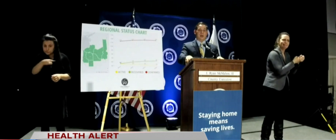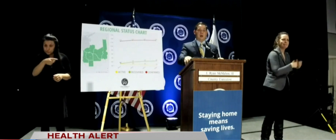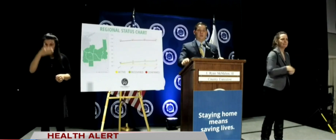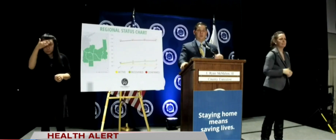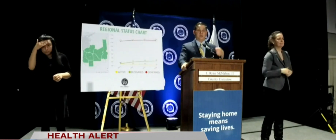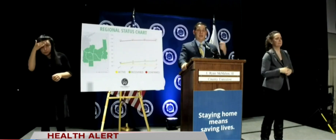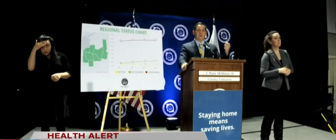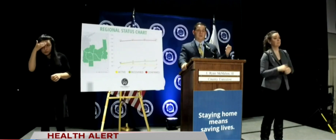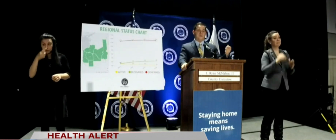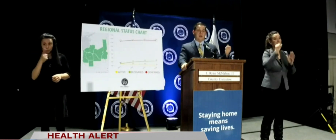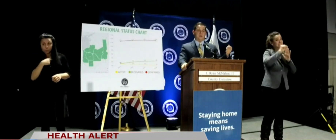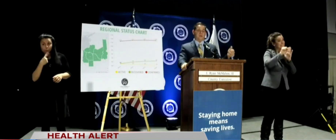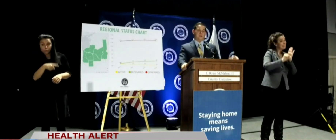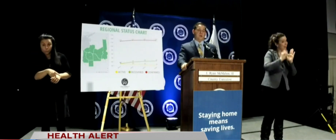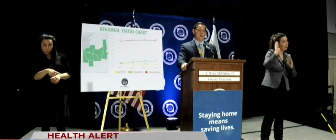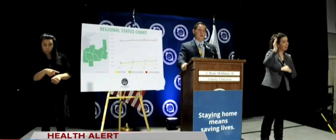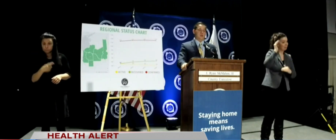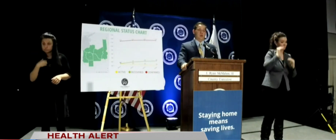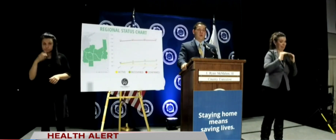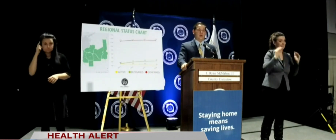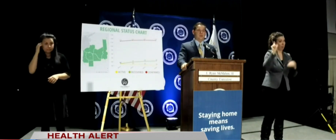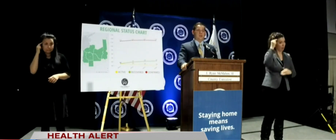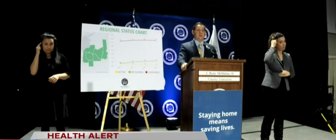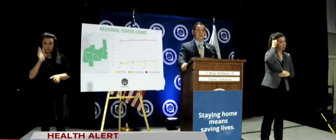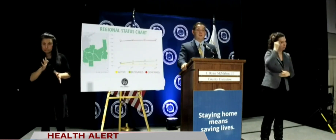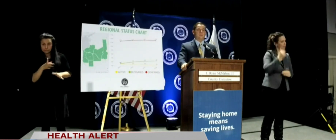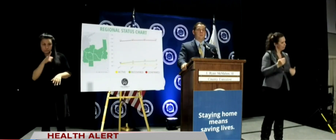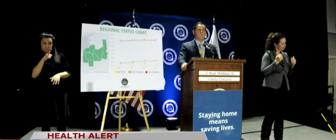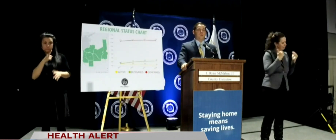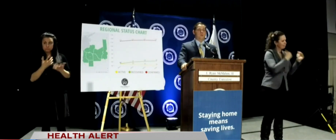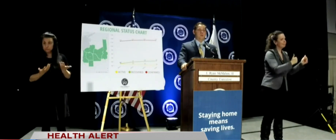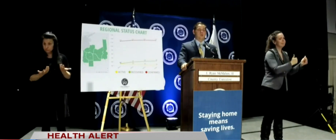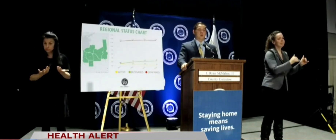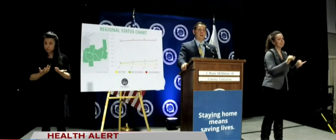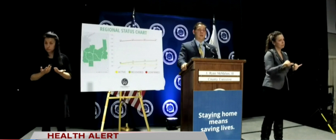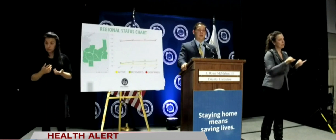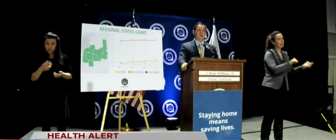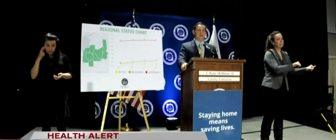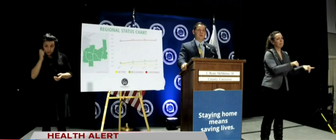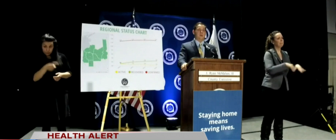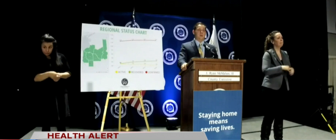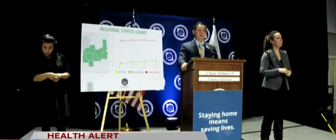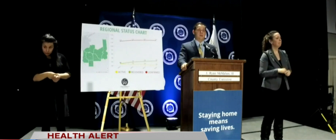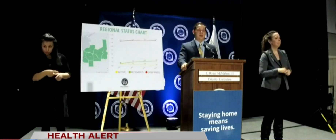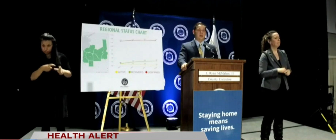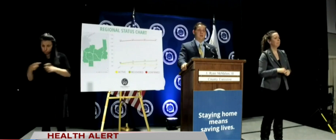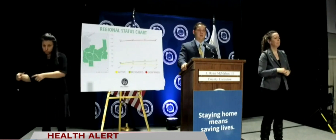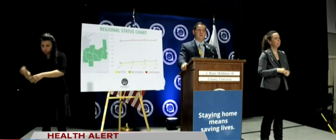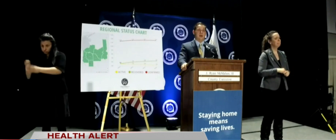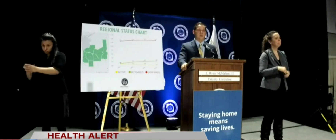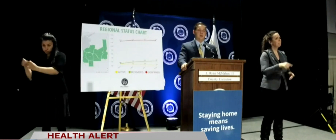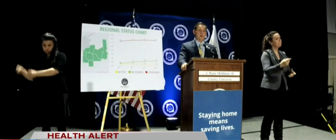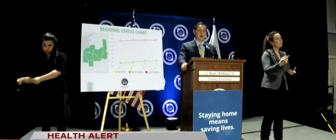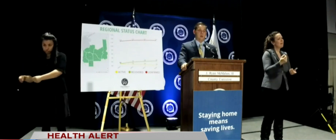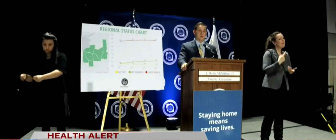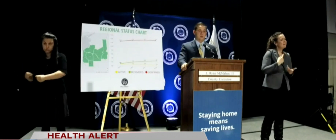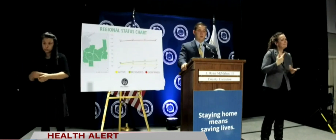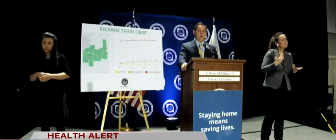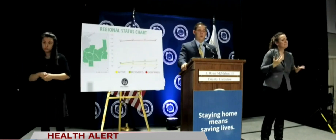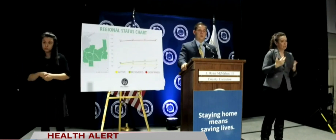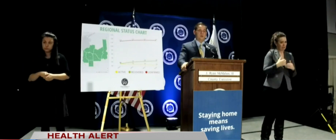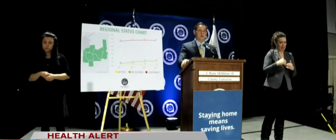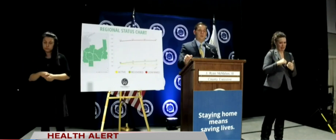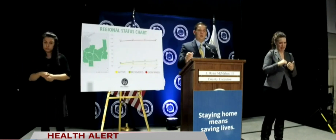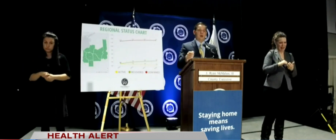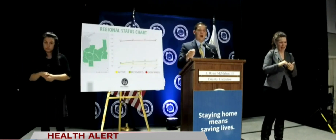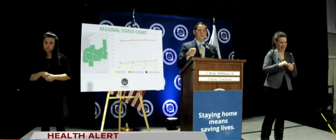owners now to reach out to families. So your question is, does the regulation say to the family, now you own